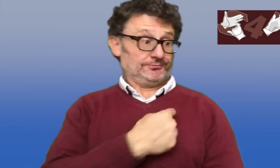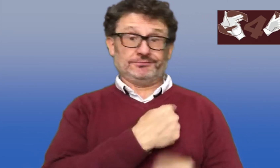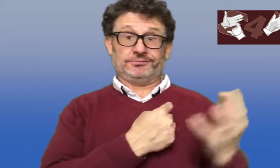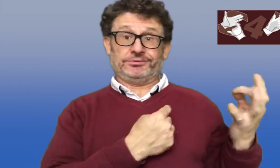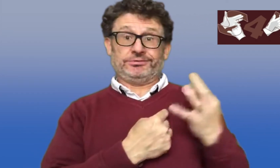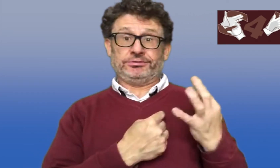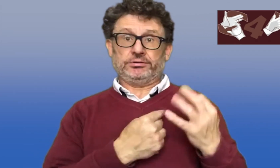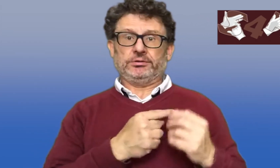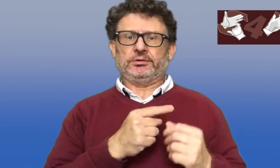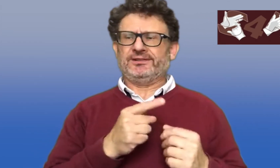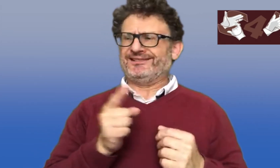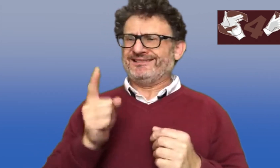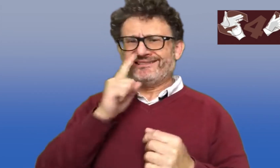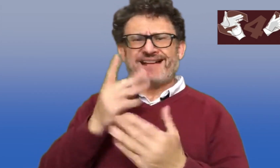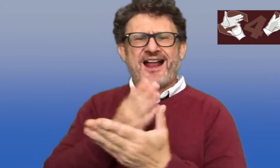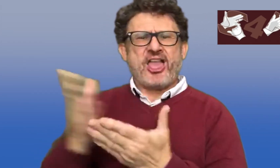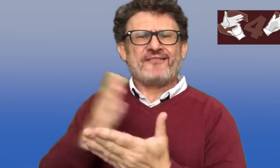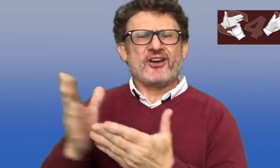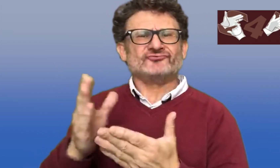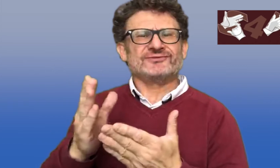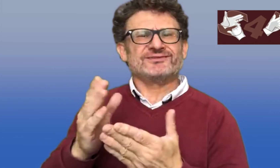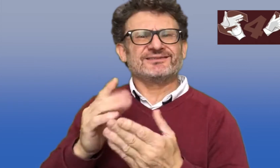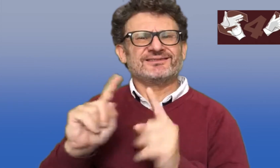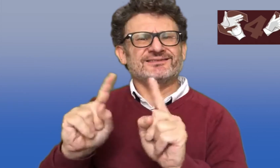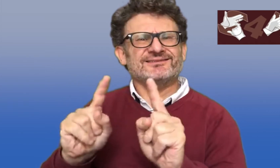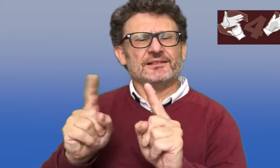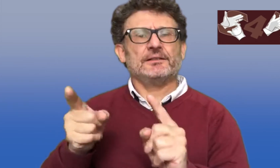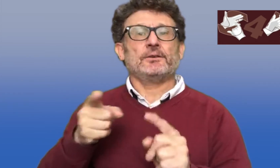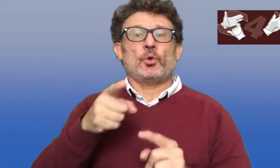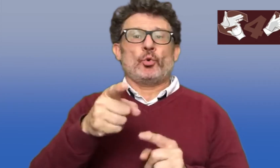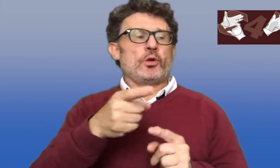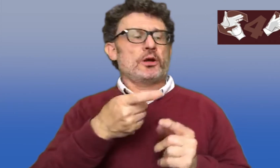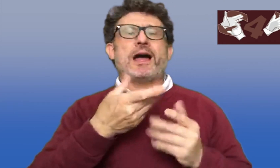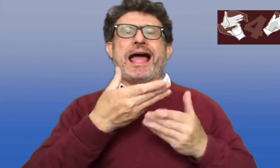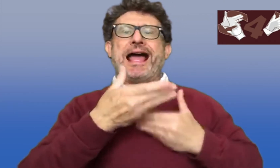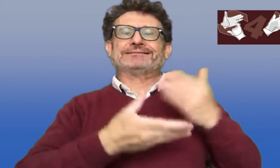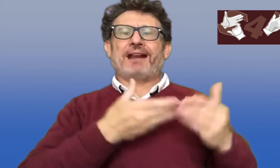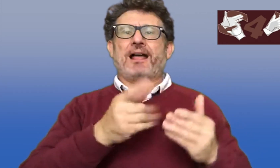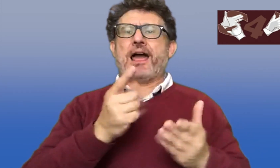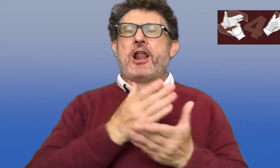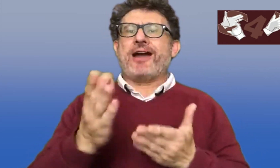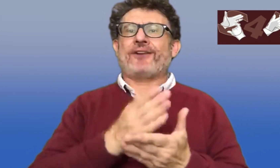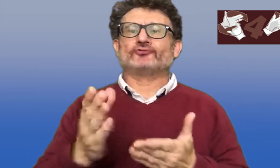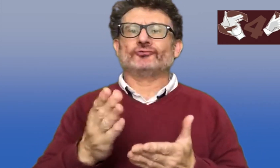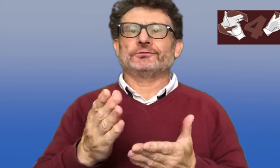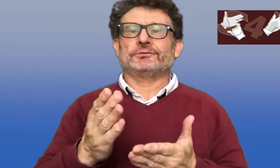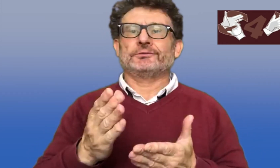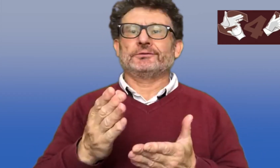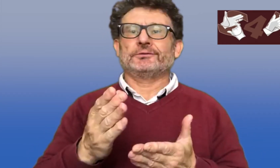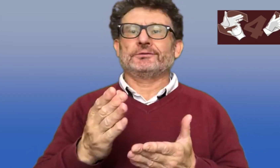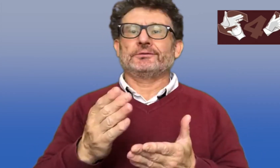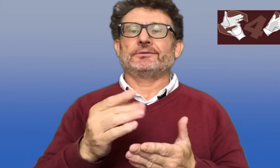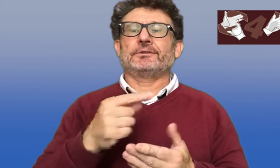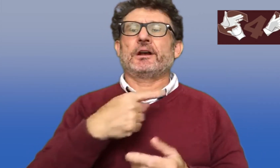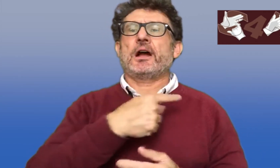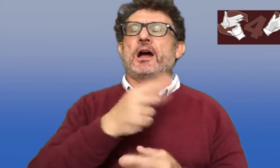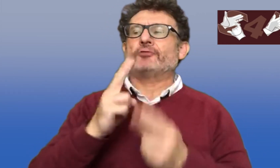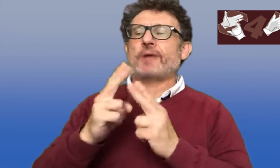pause and ask you for clarification. So they might say, can you just expand on that a little bit? Seek clarification that